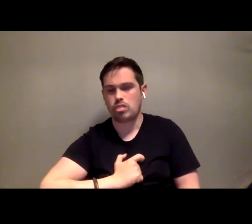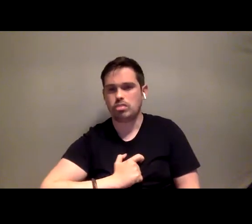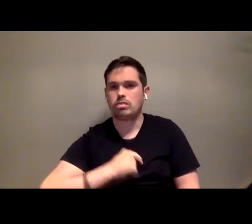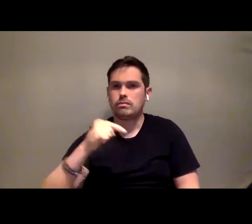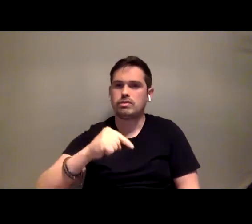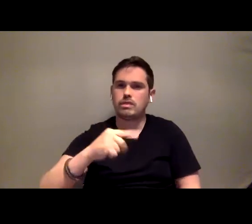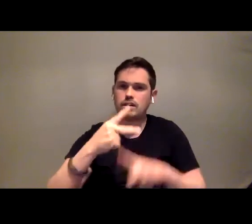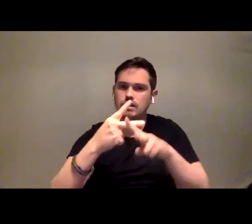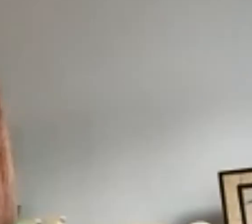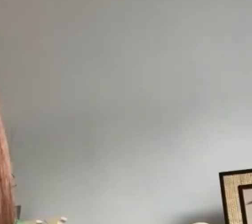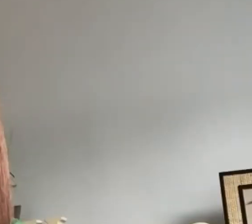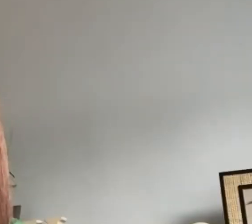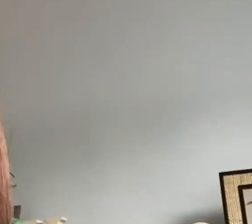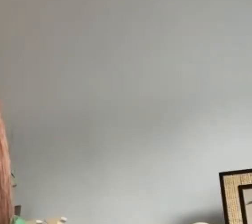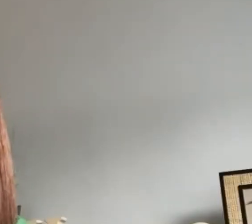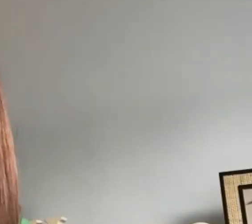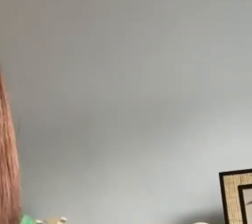everyone.